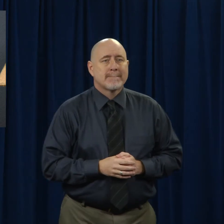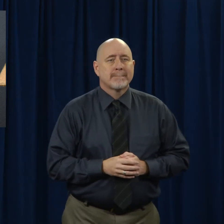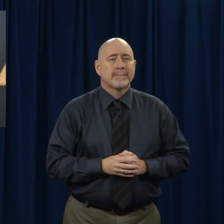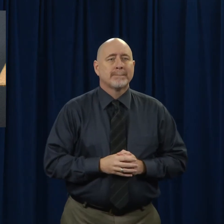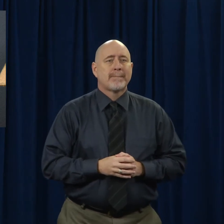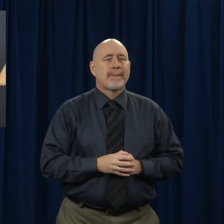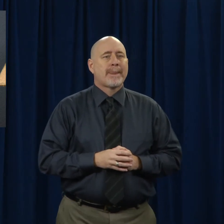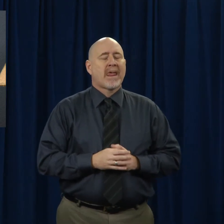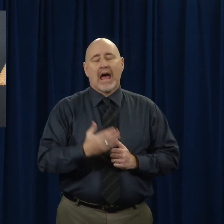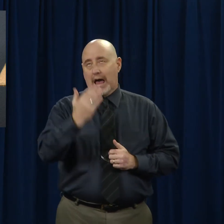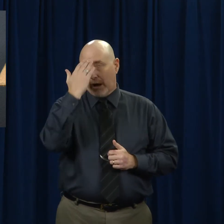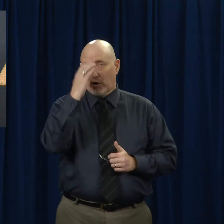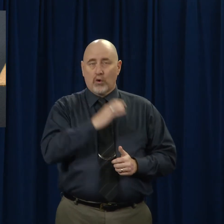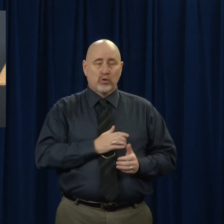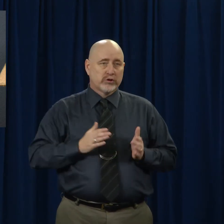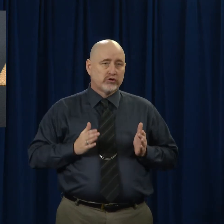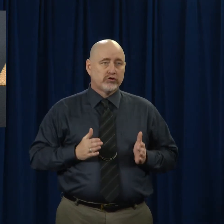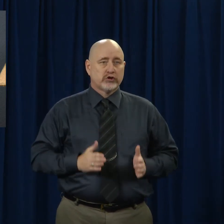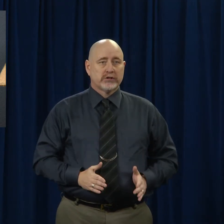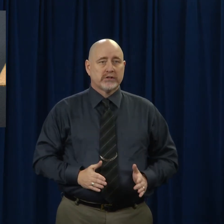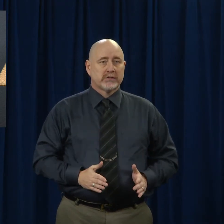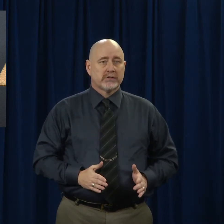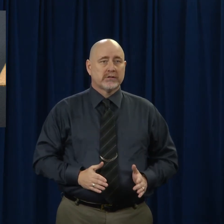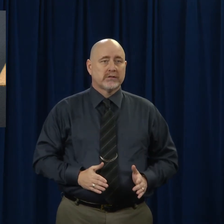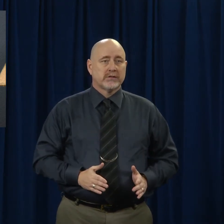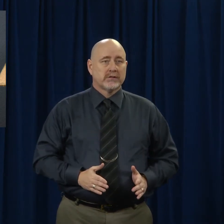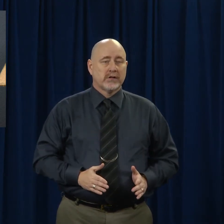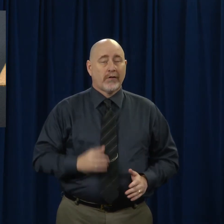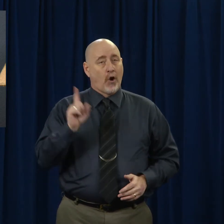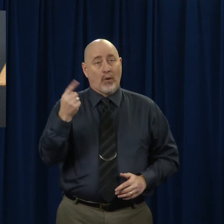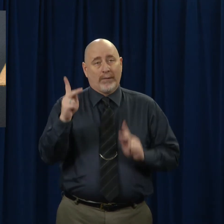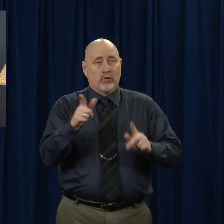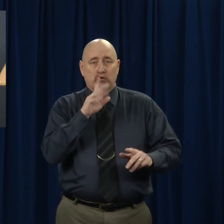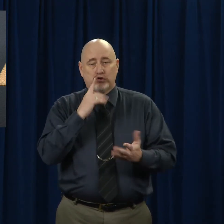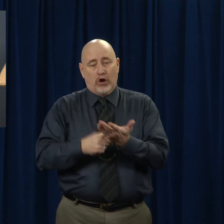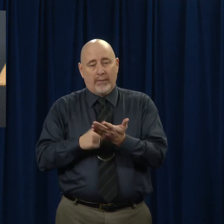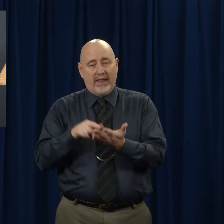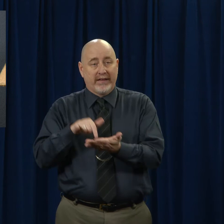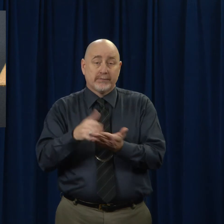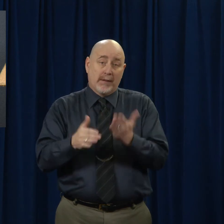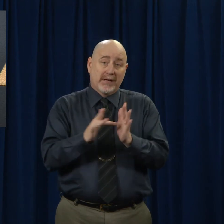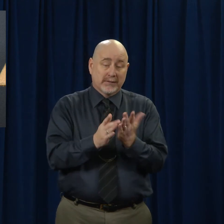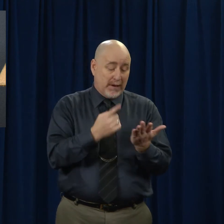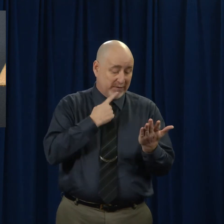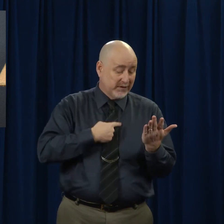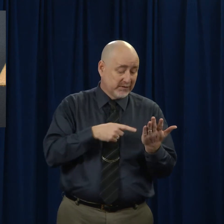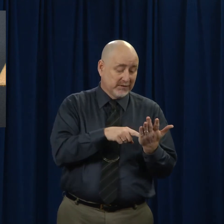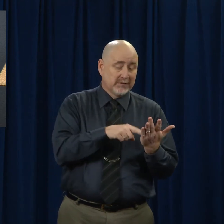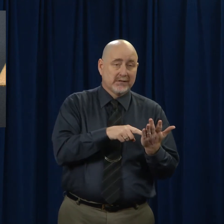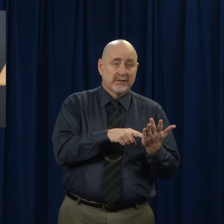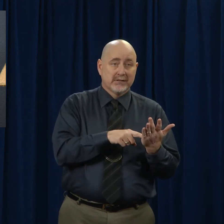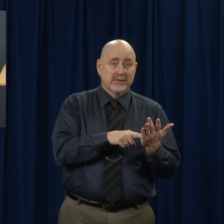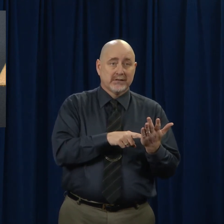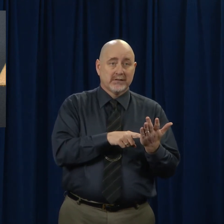So I know that Christians are just about the only ones who talk about this. But it's because the Bible says something, and